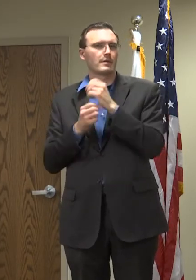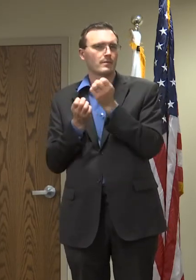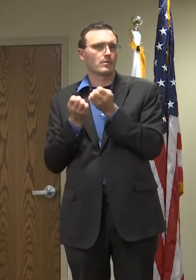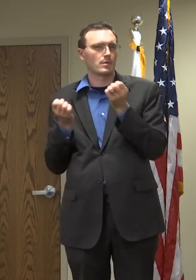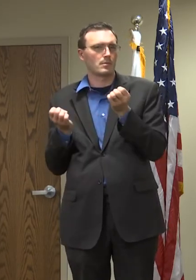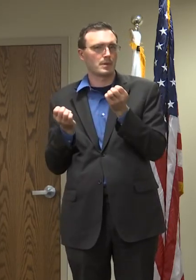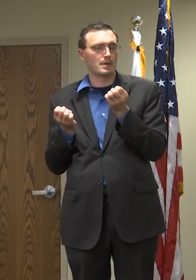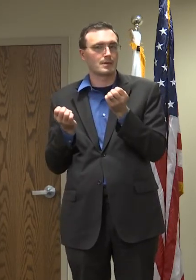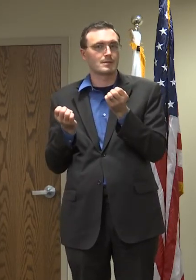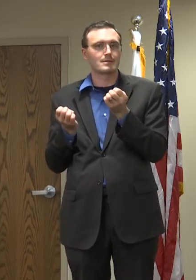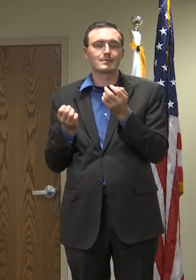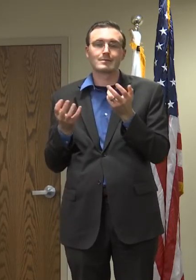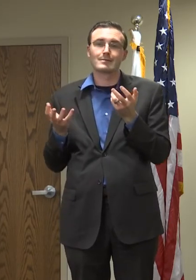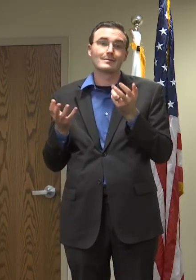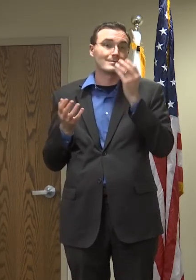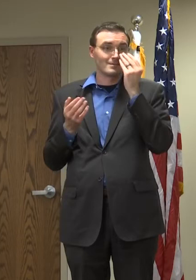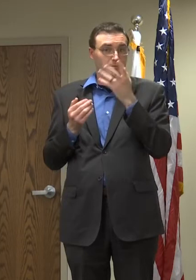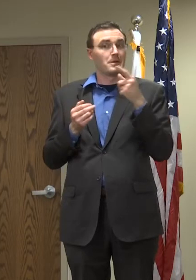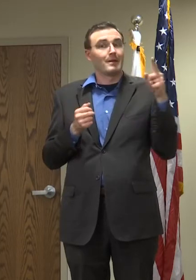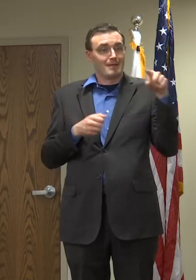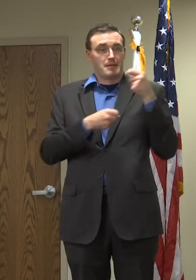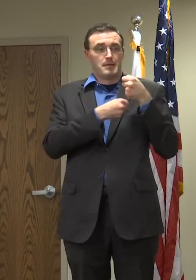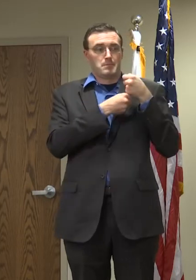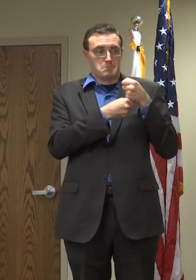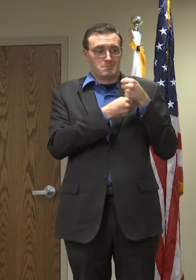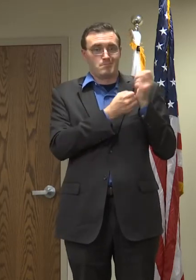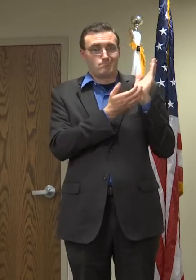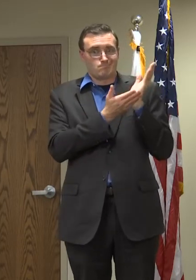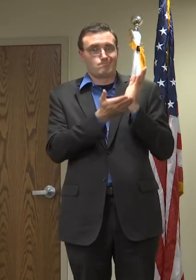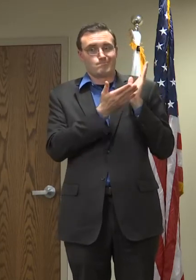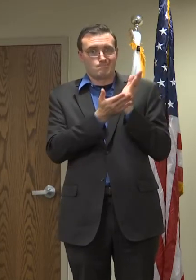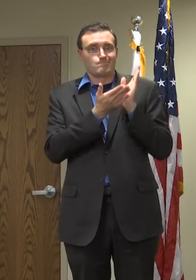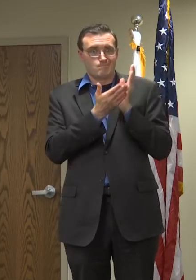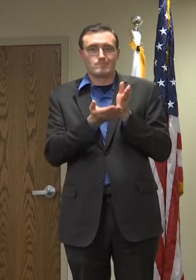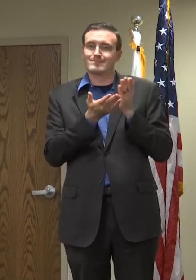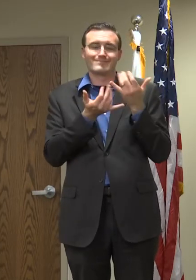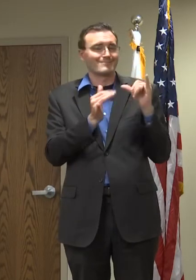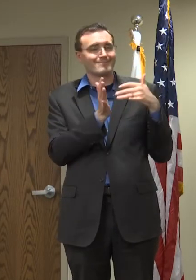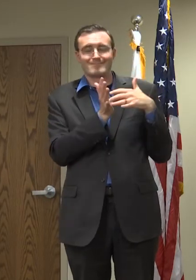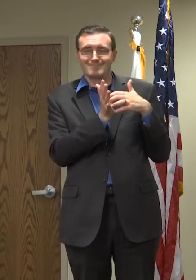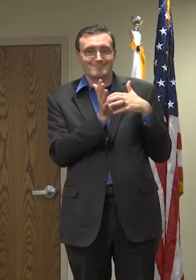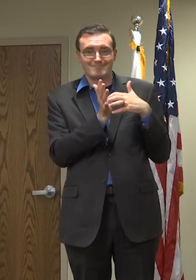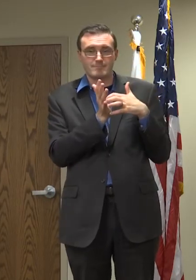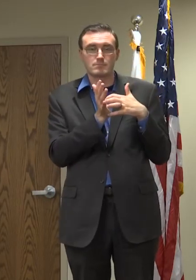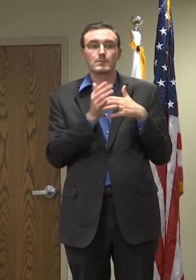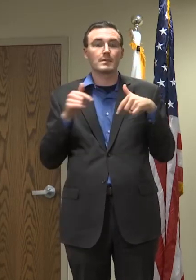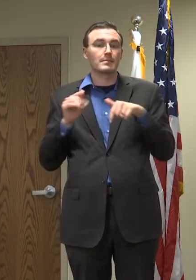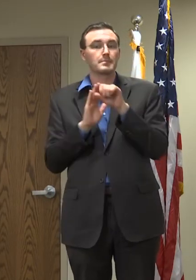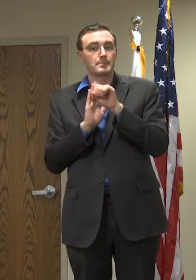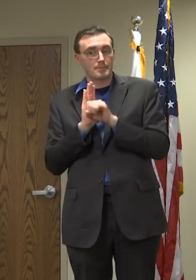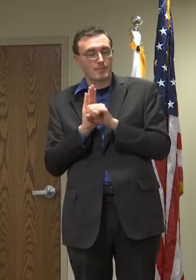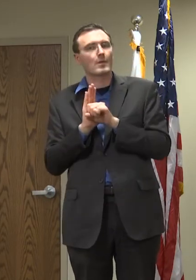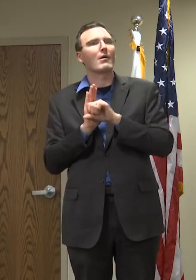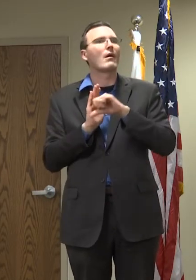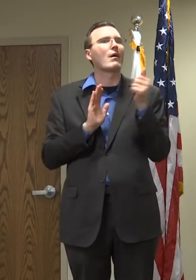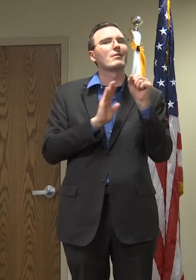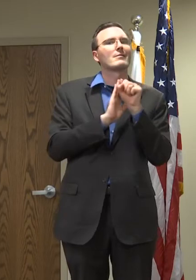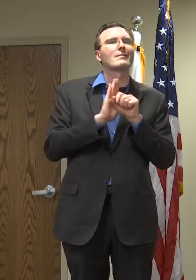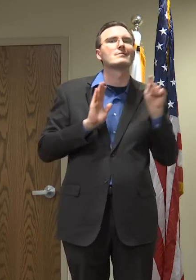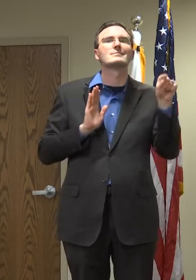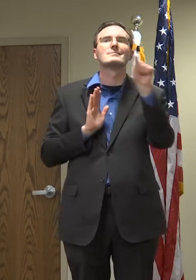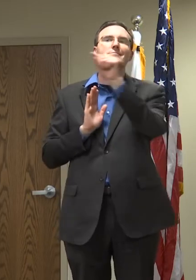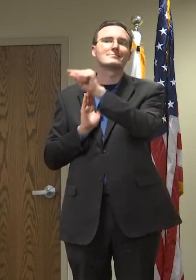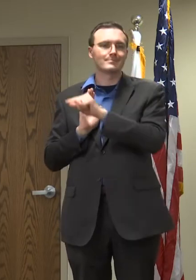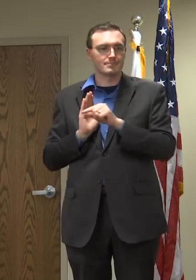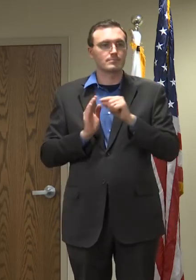chain is still fragile. And so as all these states around us need supplies, the supply chain that we all rely on from